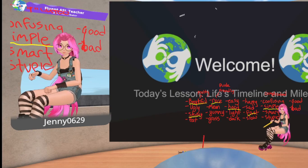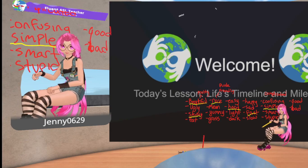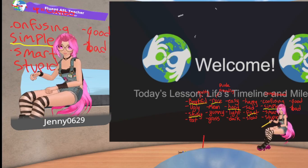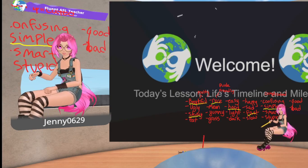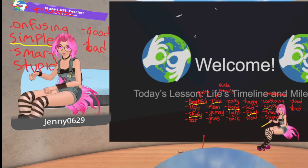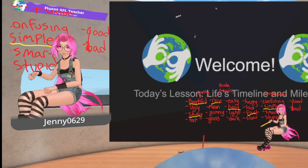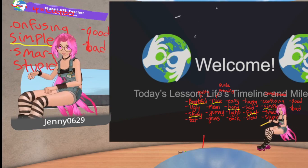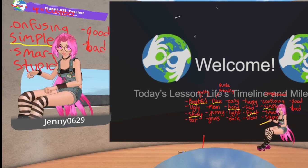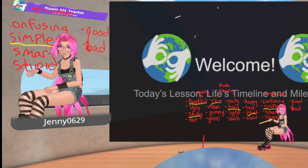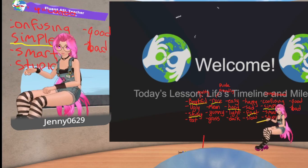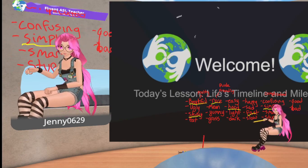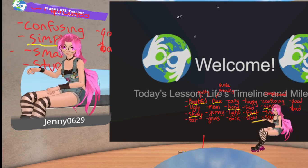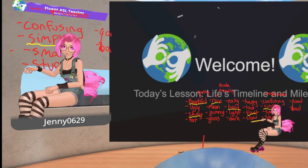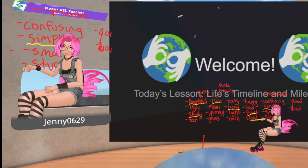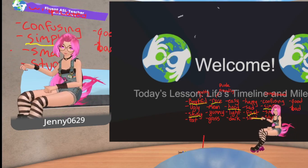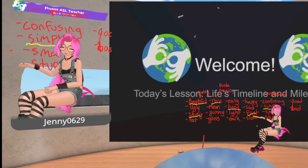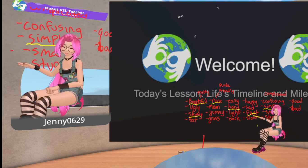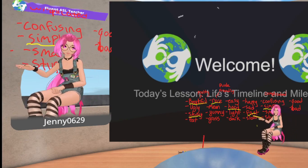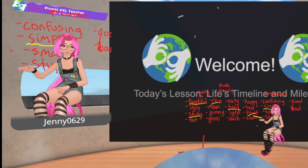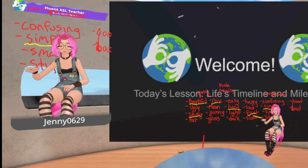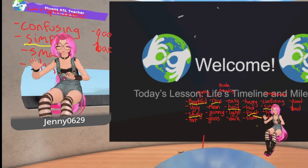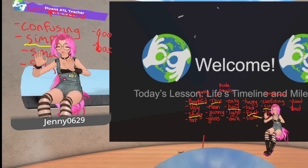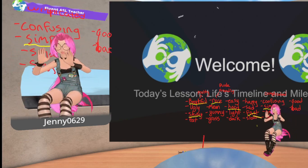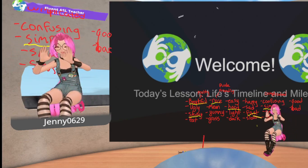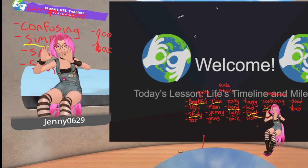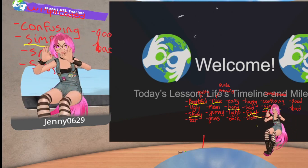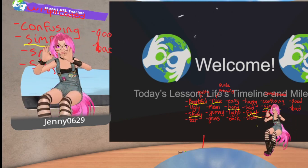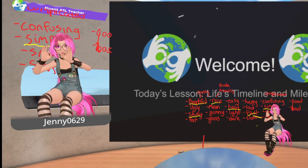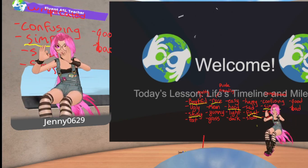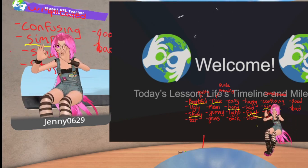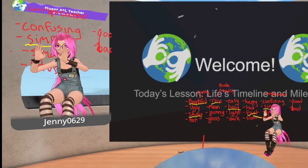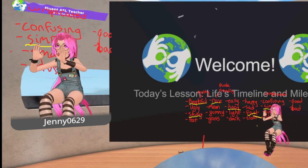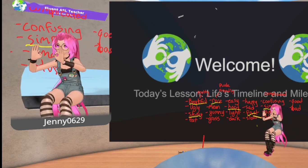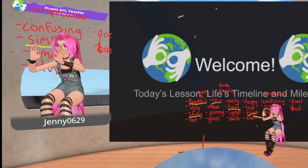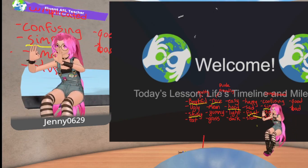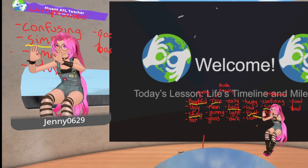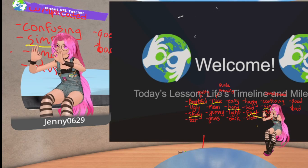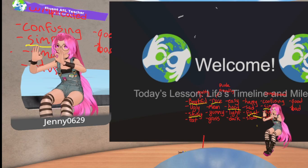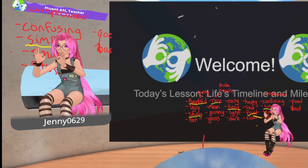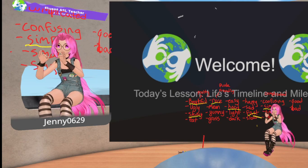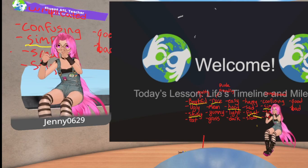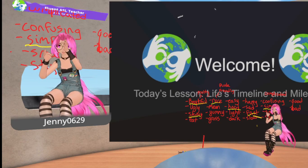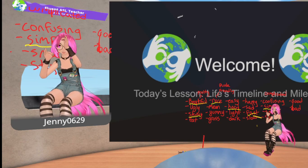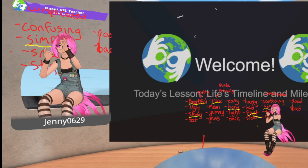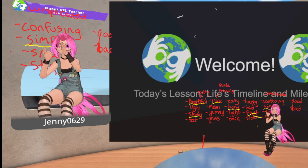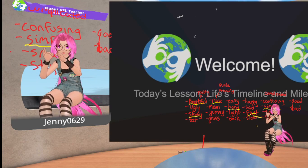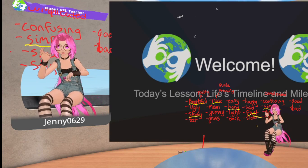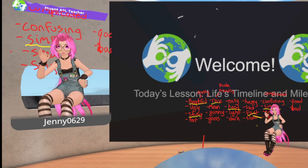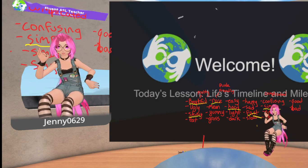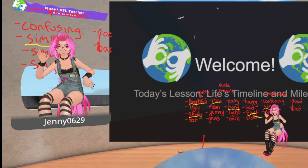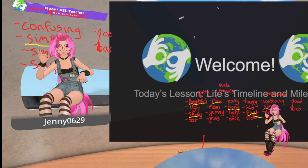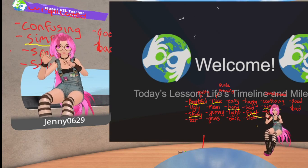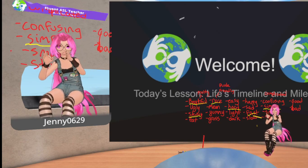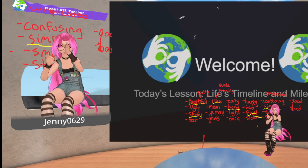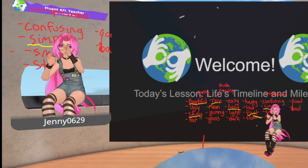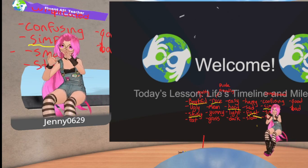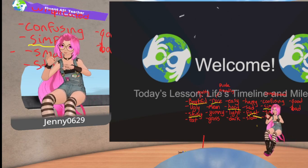Ooh. Okay, this one's harder, which is funny. 2 F hands, and then do kind